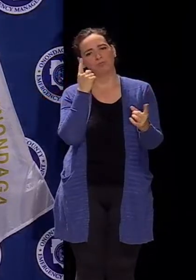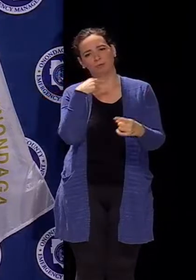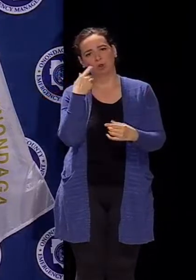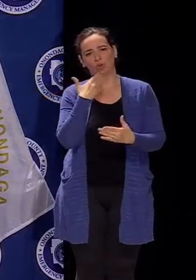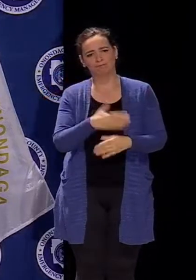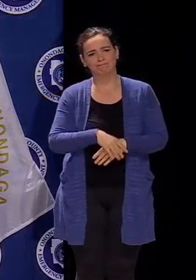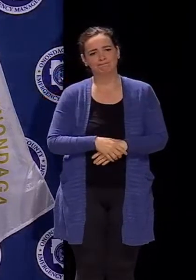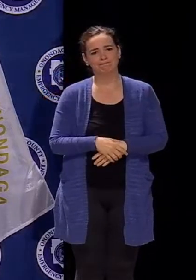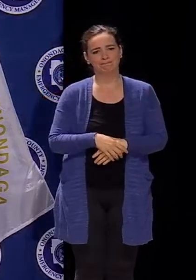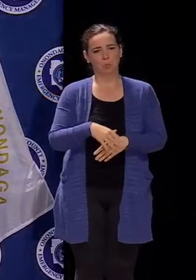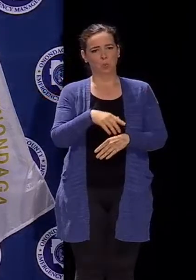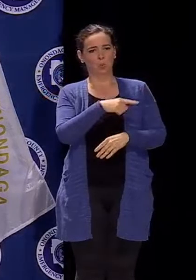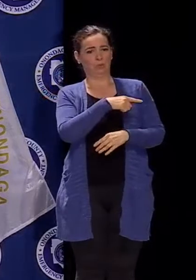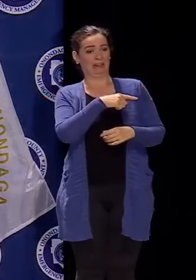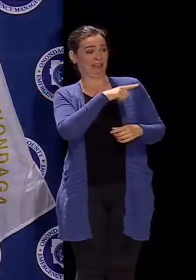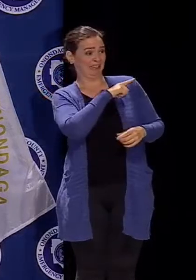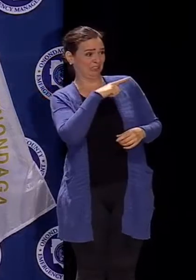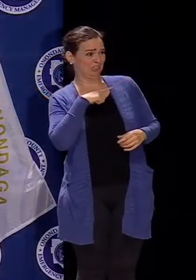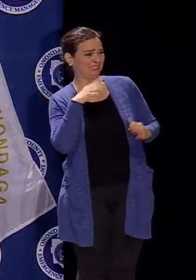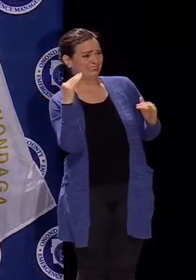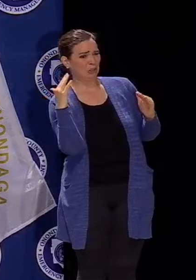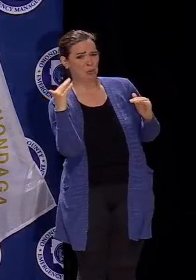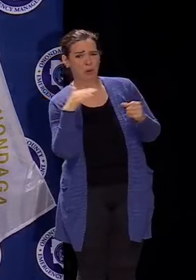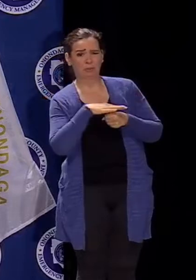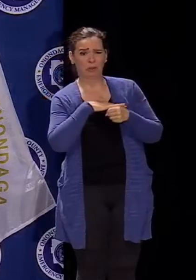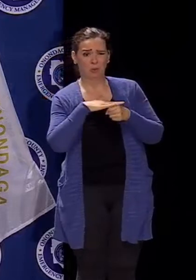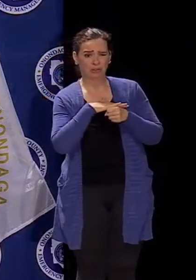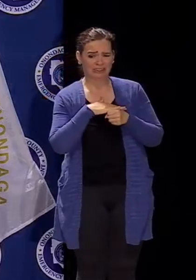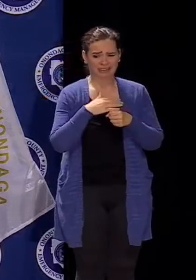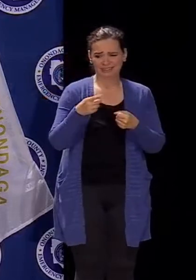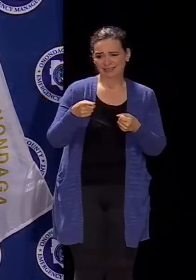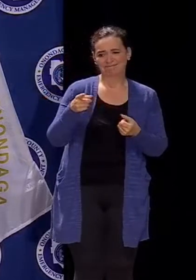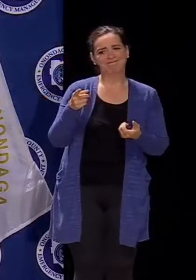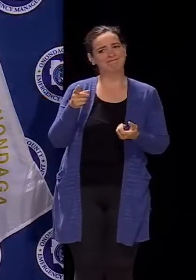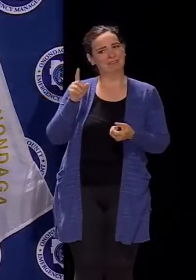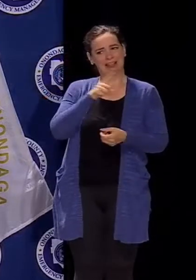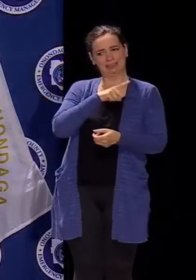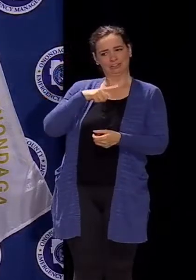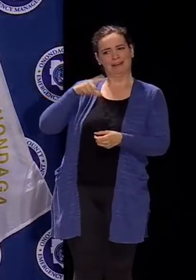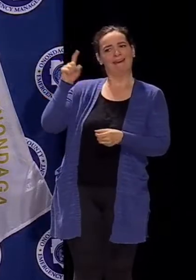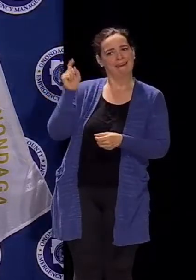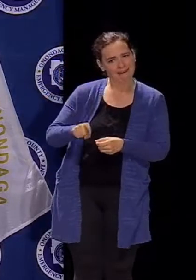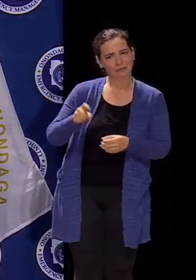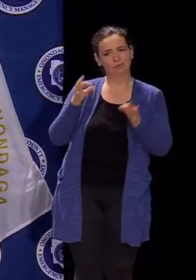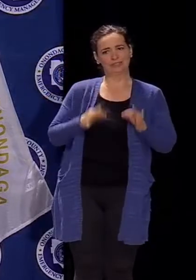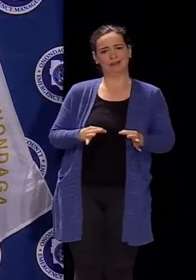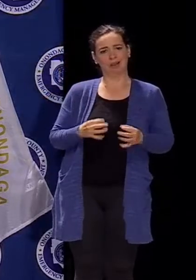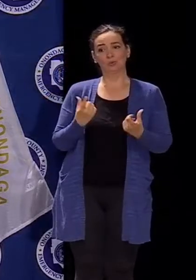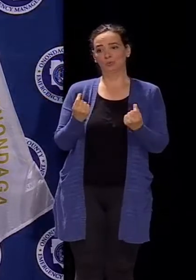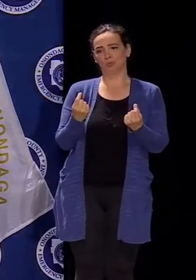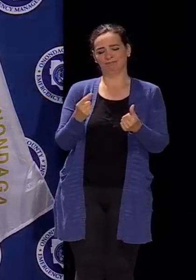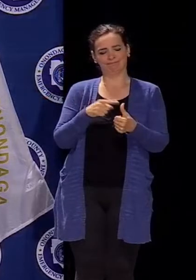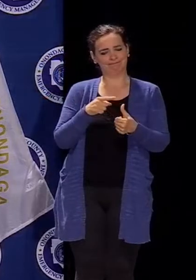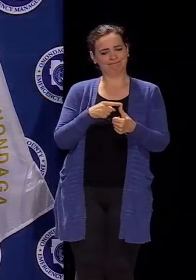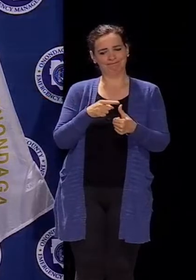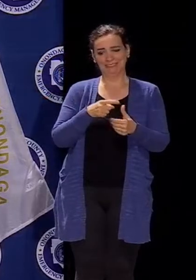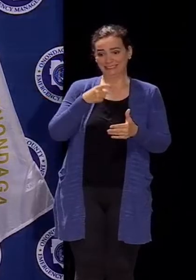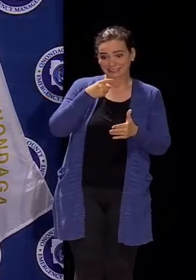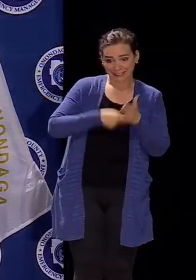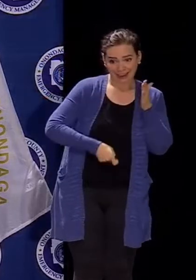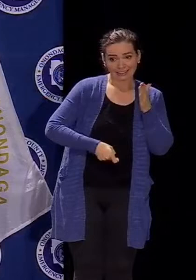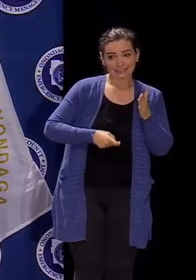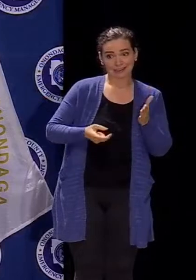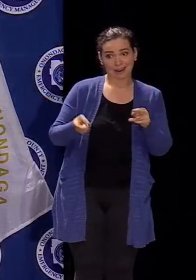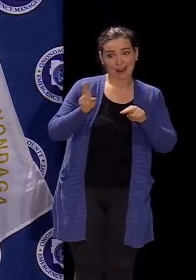legislature is going to be given with various options. They've been in a position where throughout